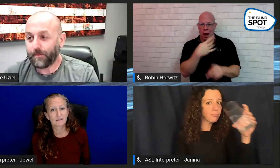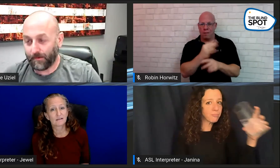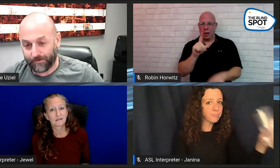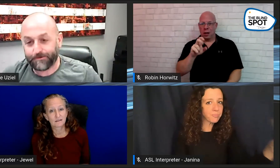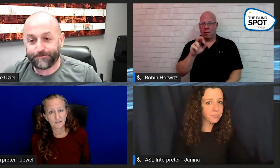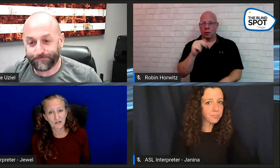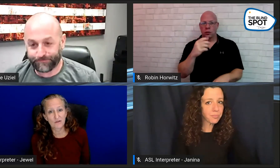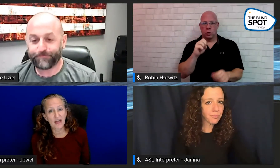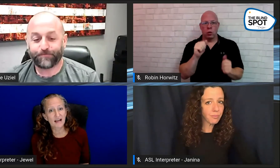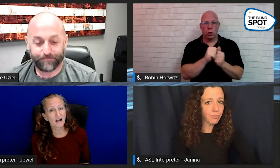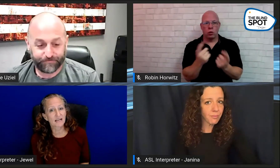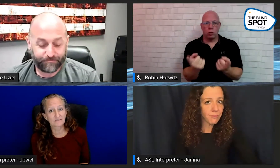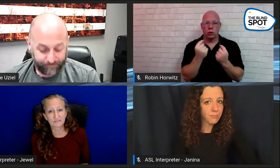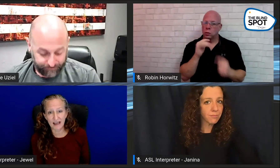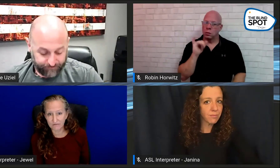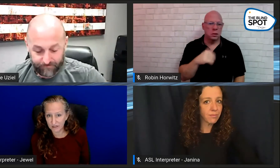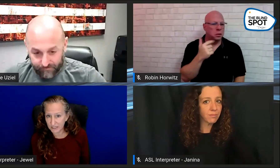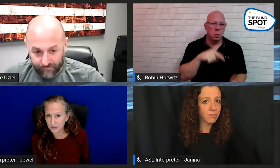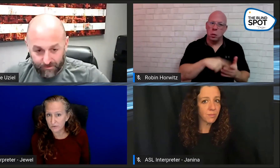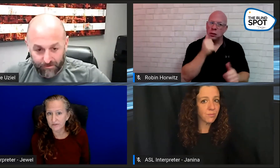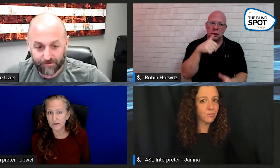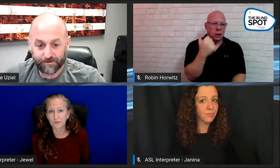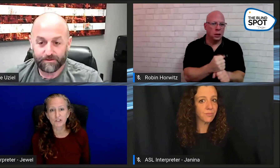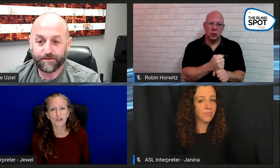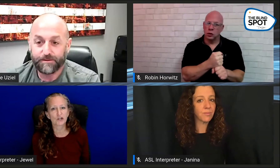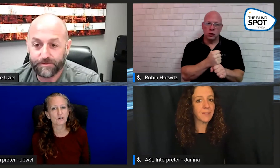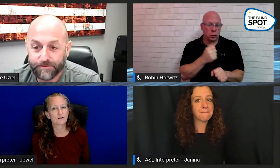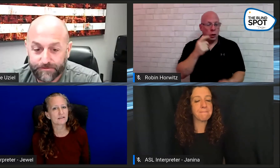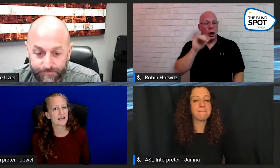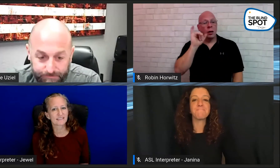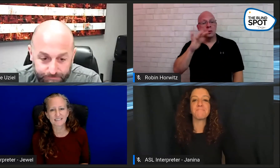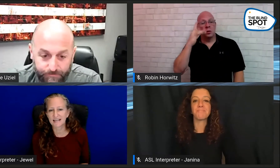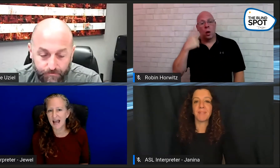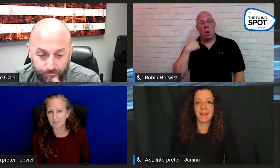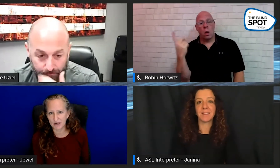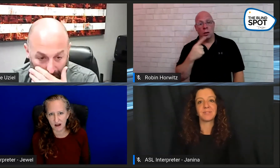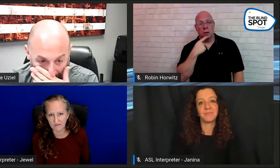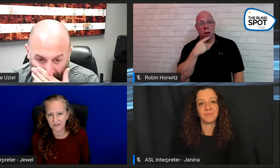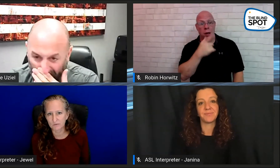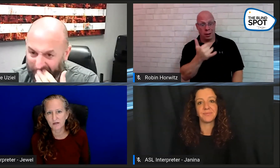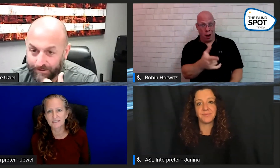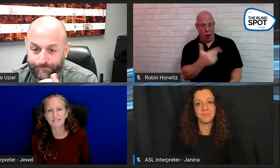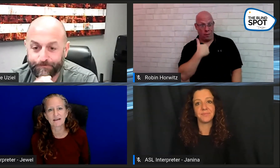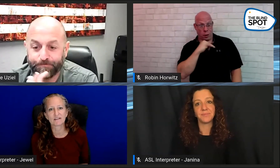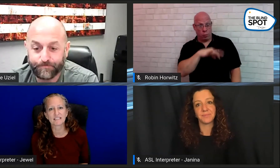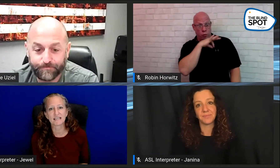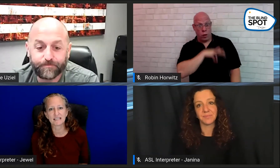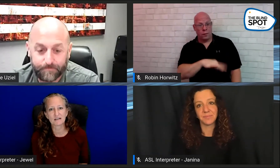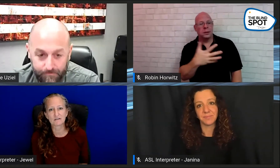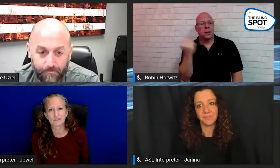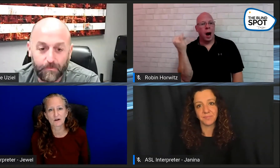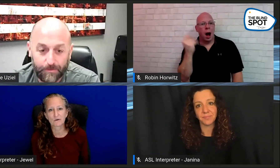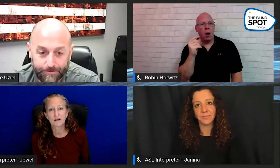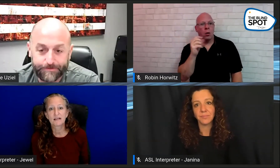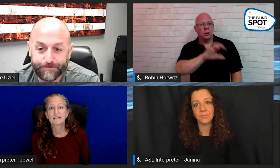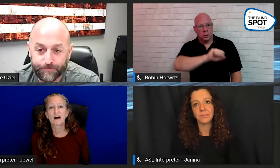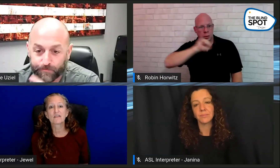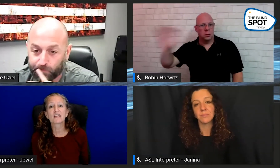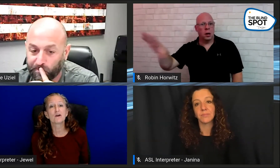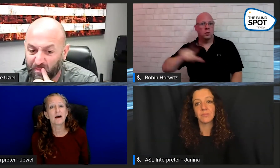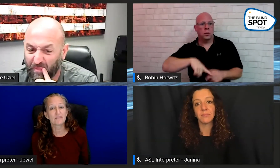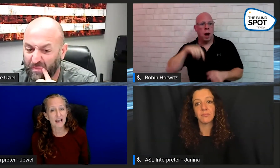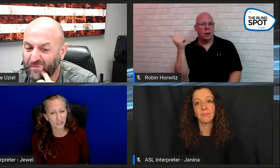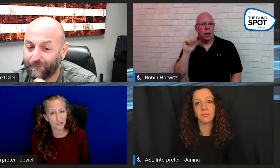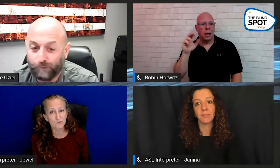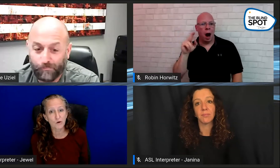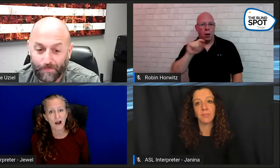years. That kind of leverage with a return, that doesn't happen often, once in every 10 years. So now that